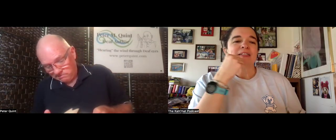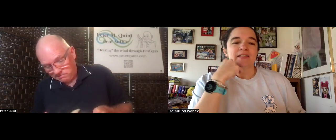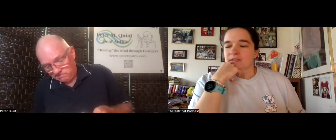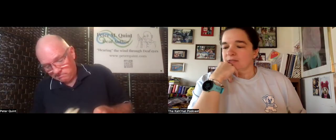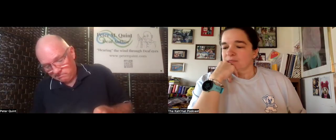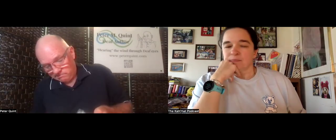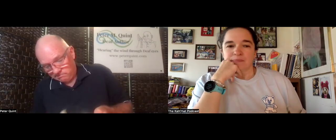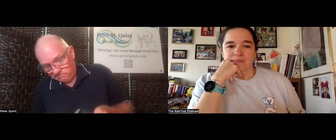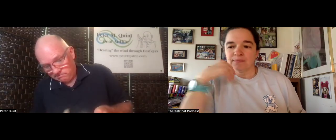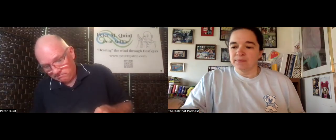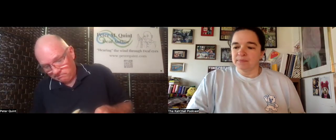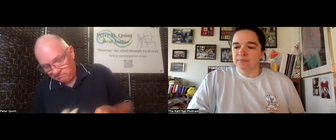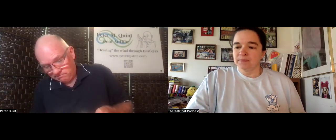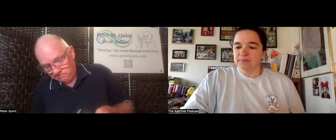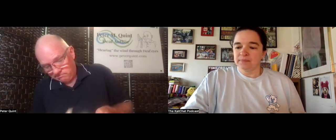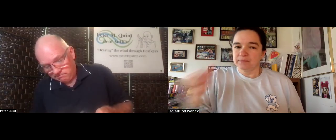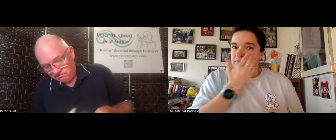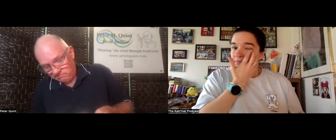Uh,